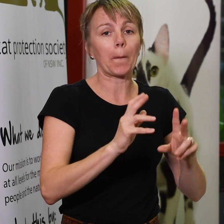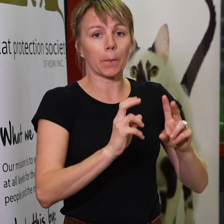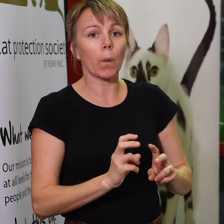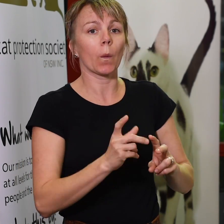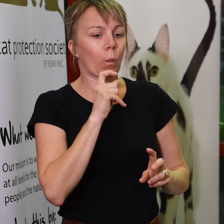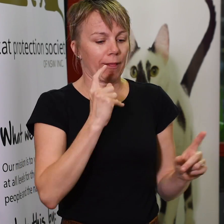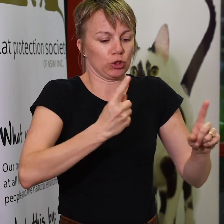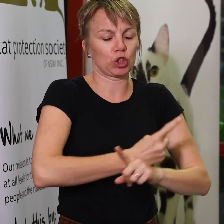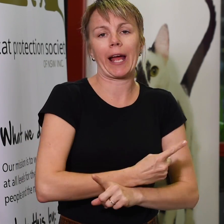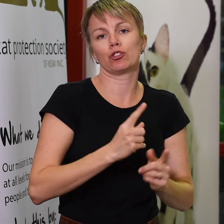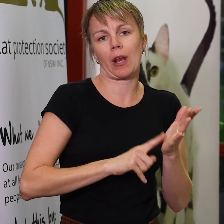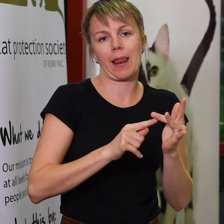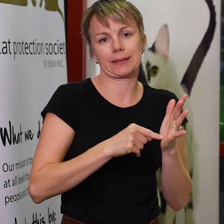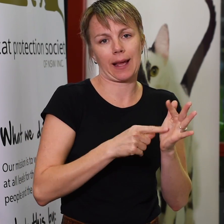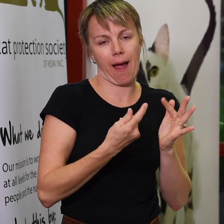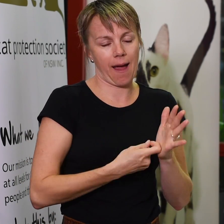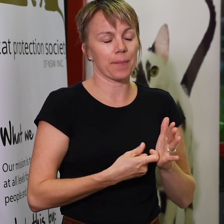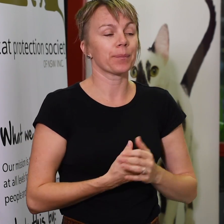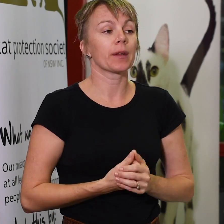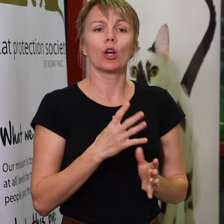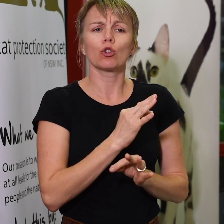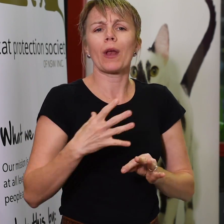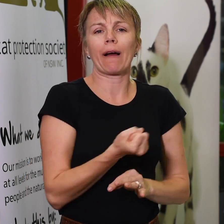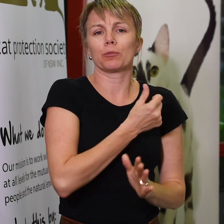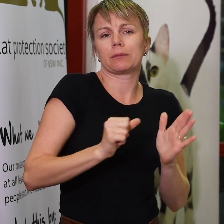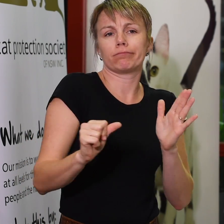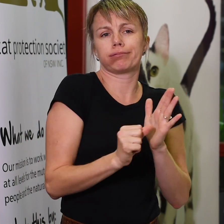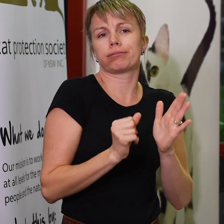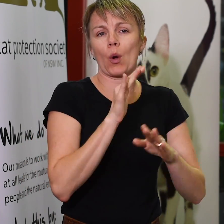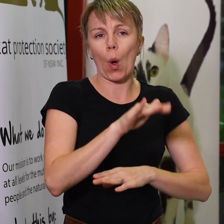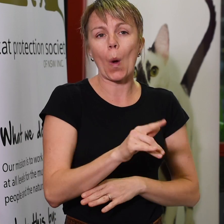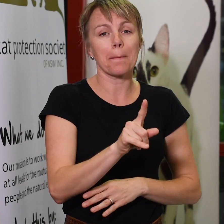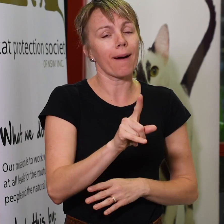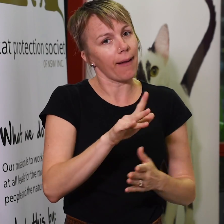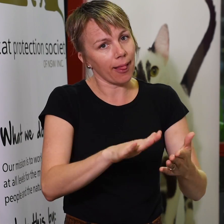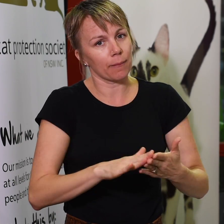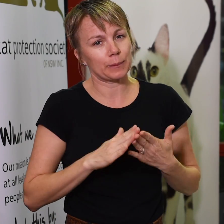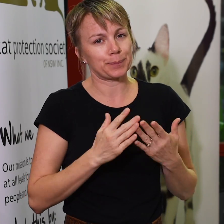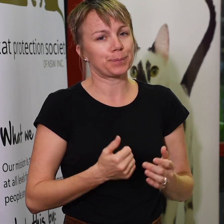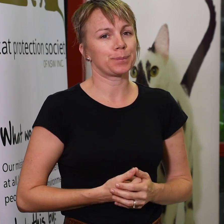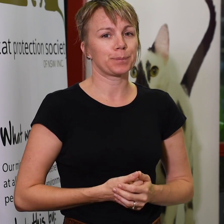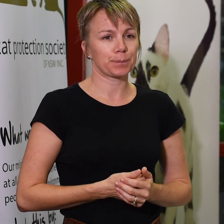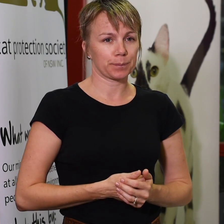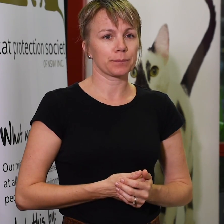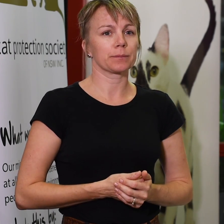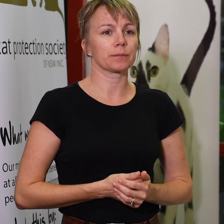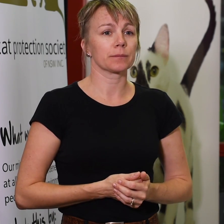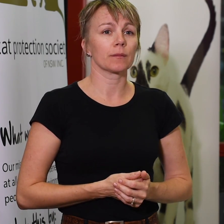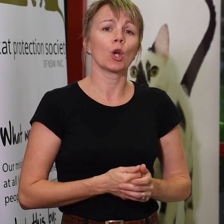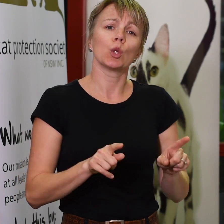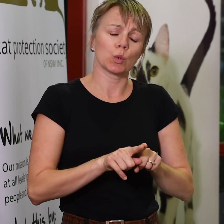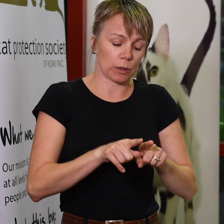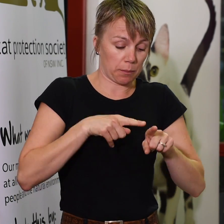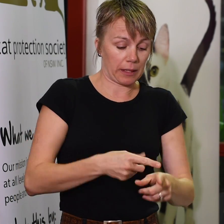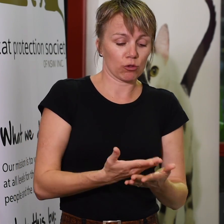strict at home, but it does help. And it's also a big thing of what type of litter you're using. Cats can be really fussy.